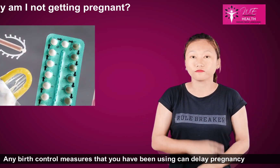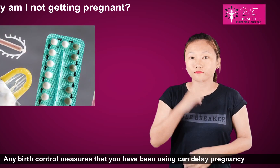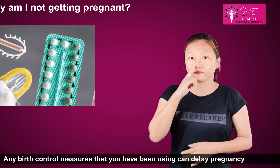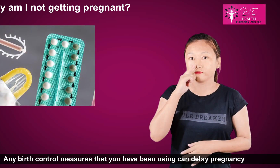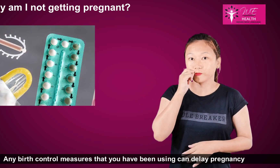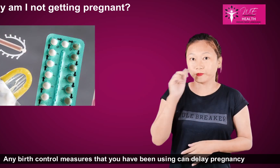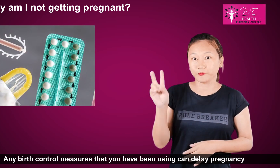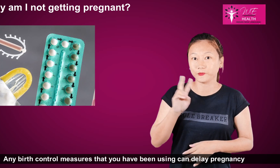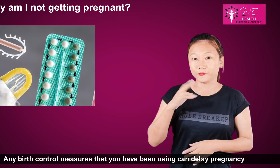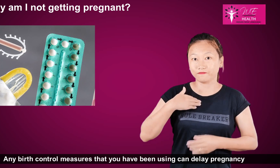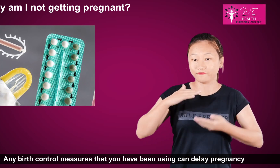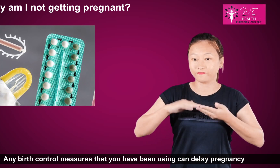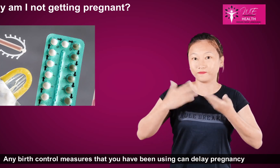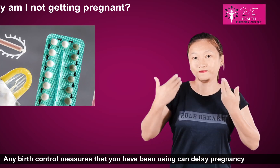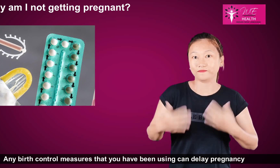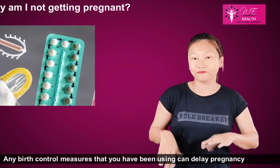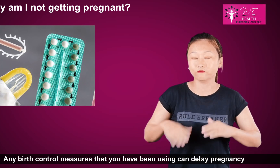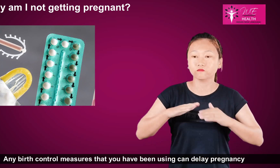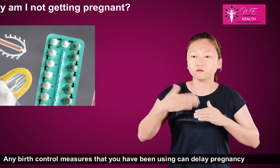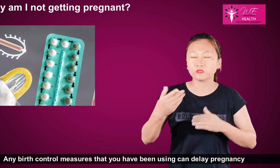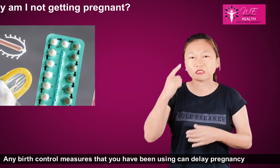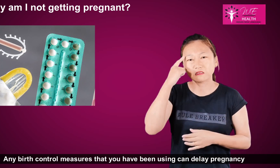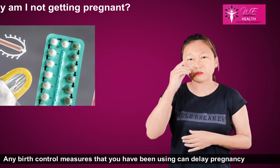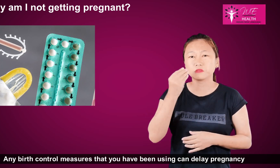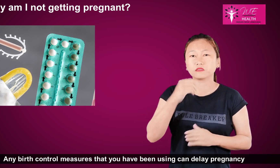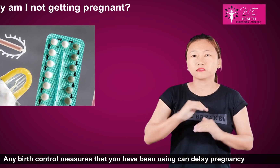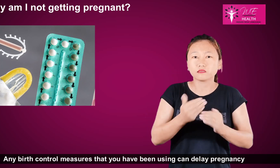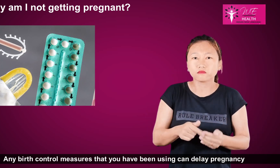Any birth control measures that you have been using can delay pregnancy.